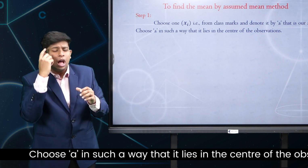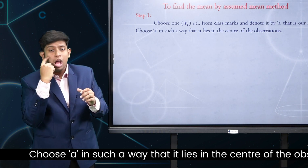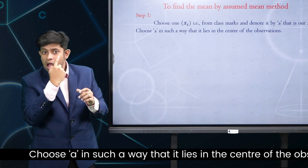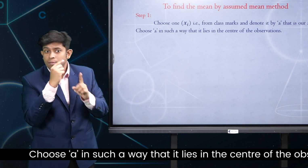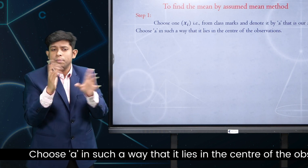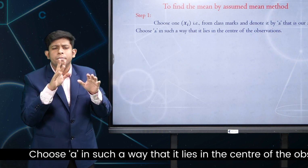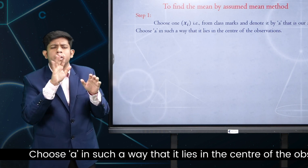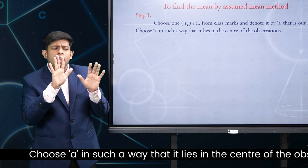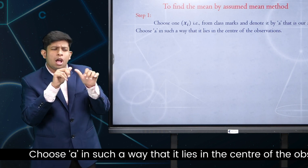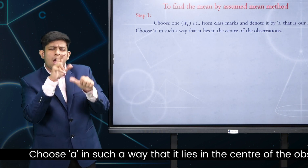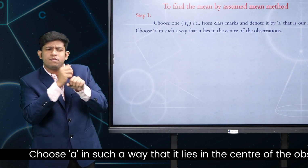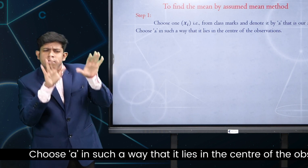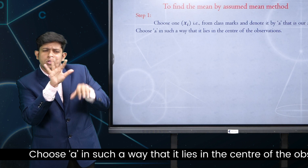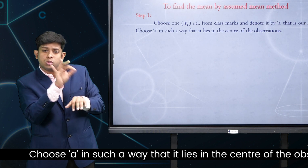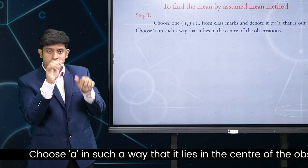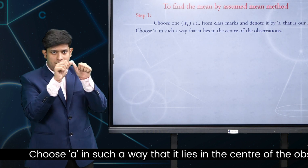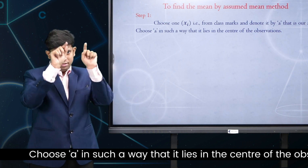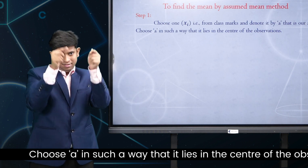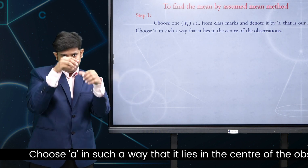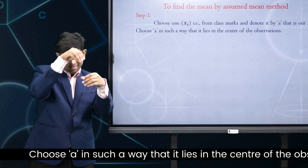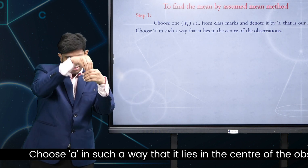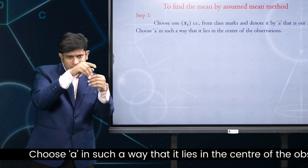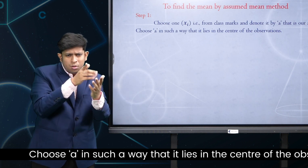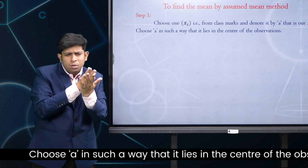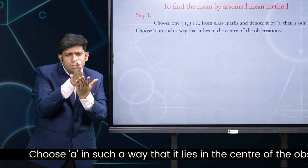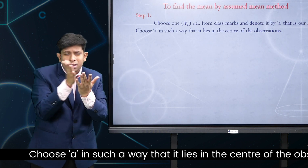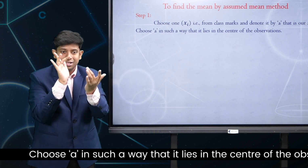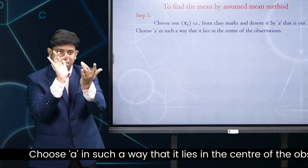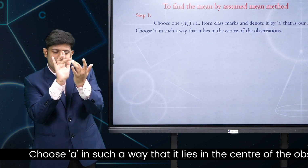Choose A in such a way that it lies in the center of the observations.